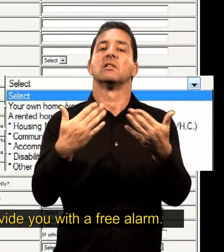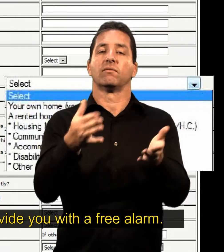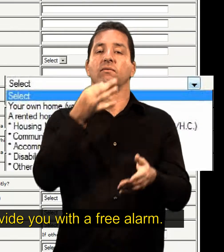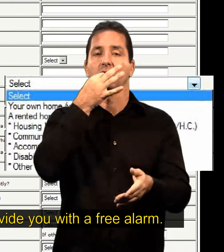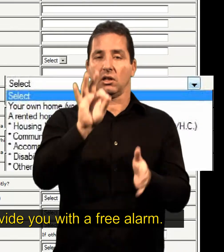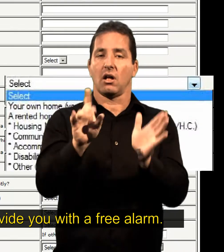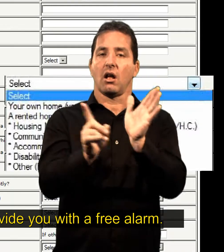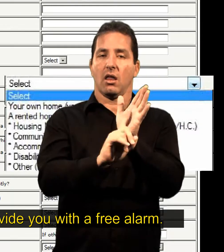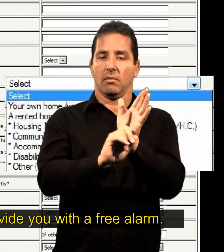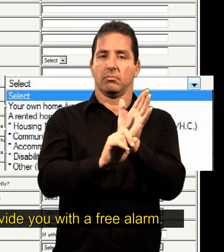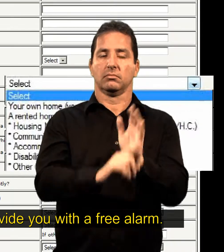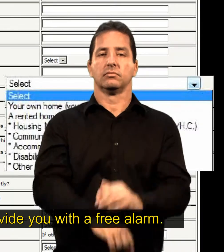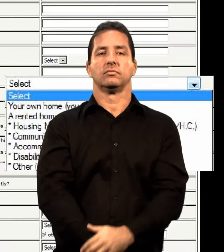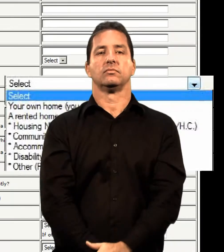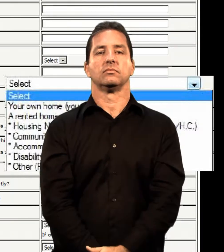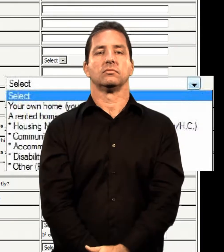alarm.